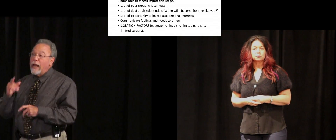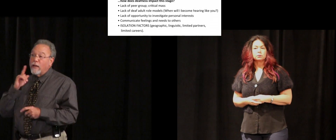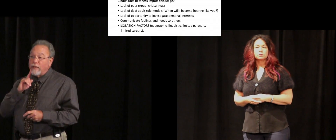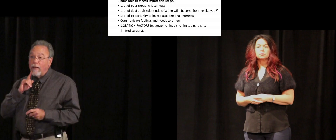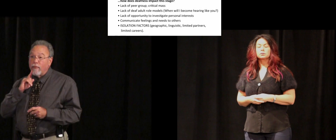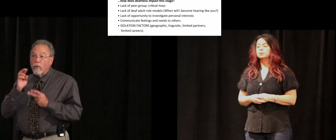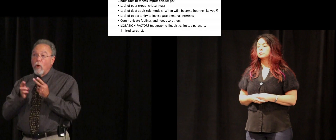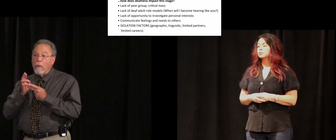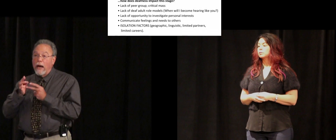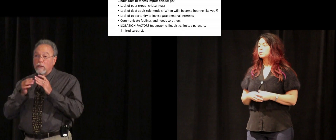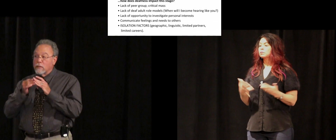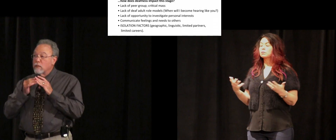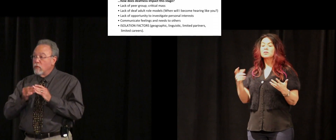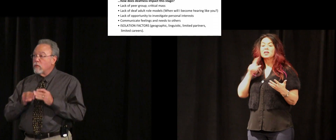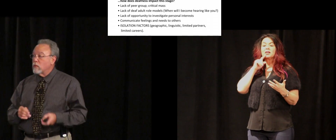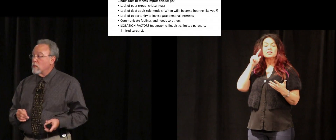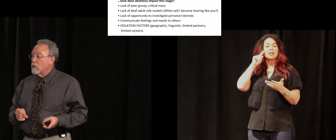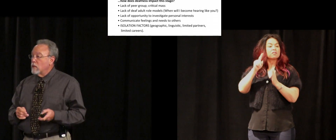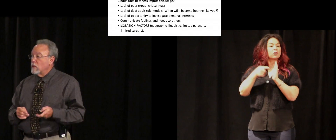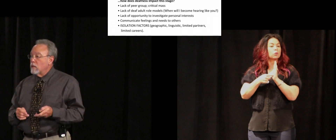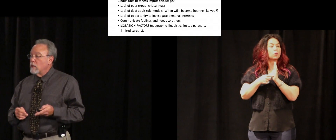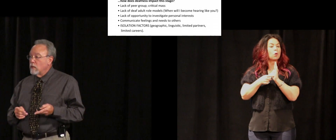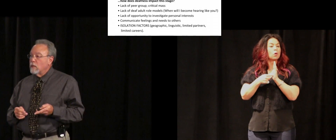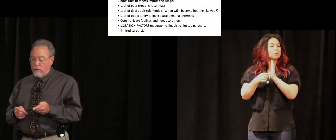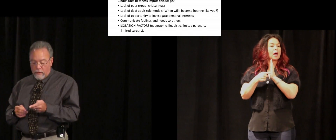your brain chemistry changes.